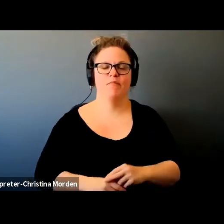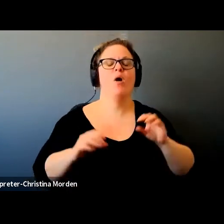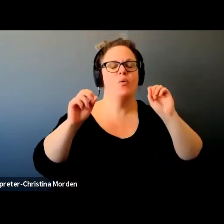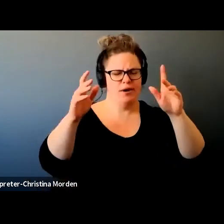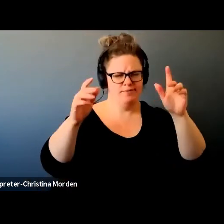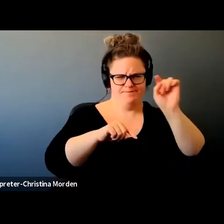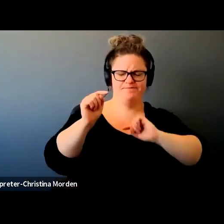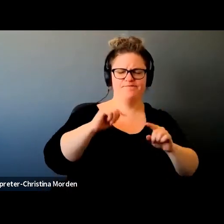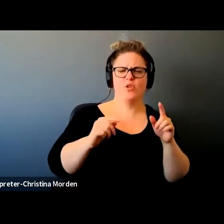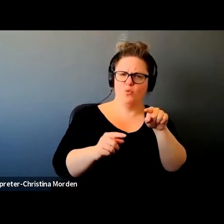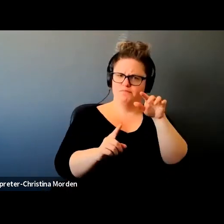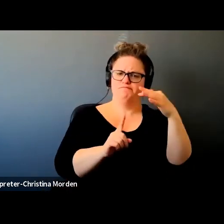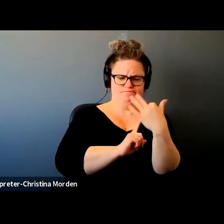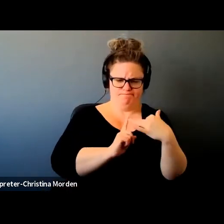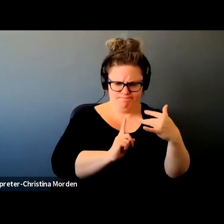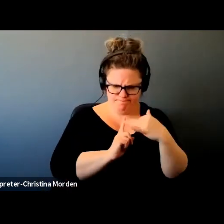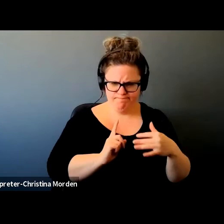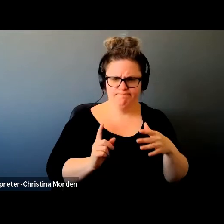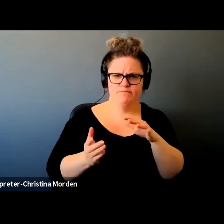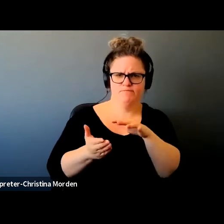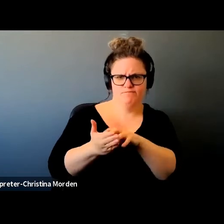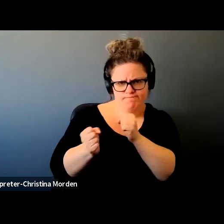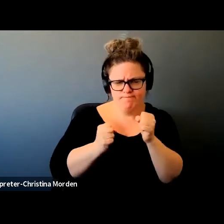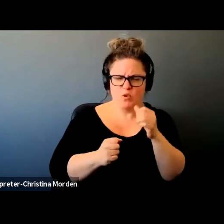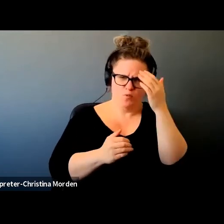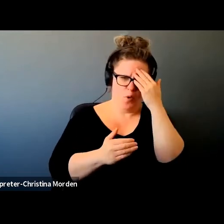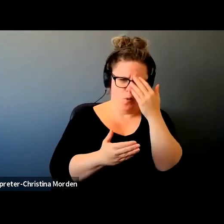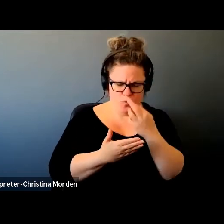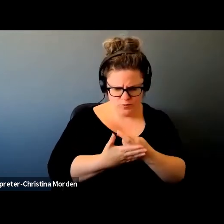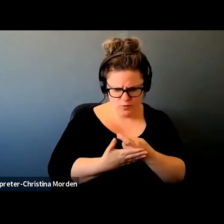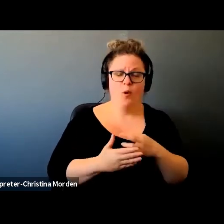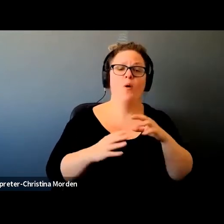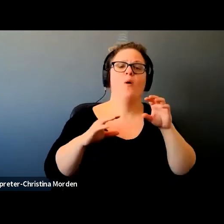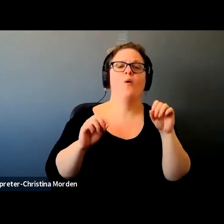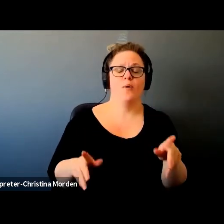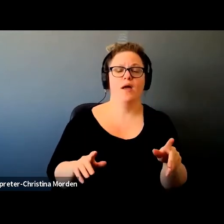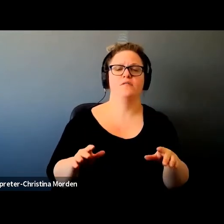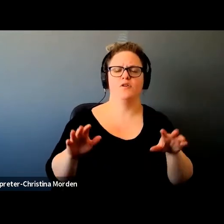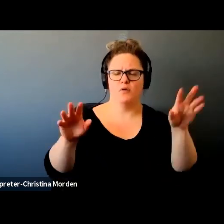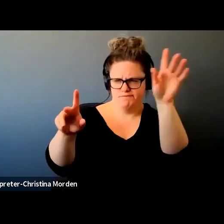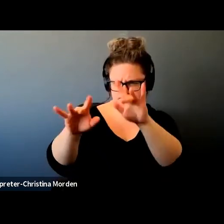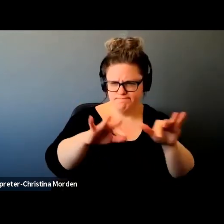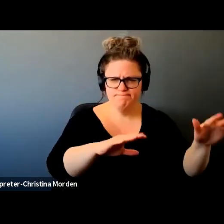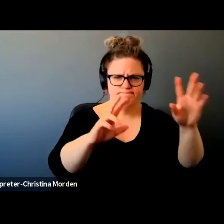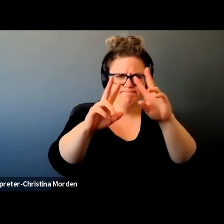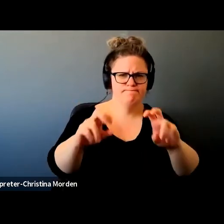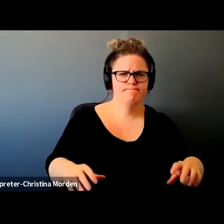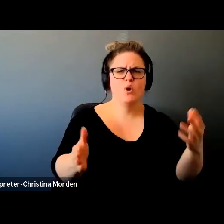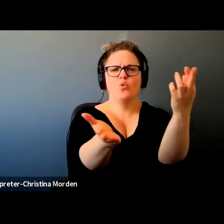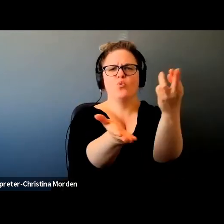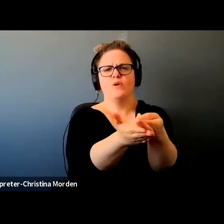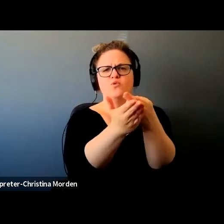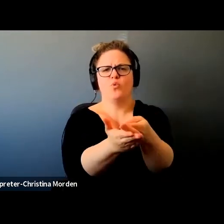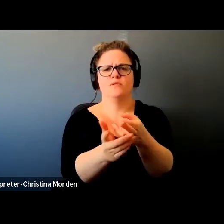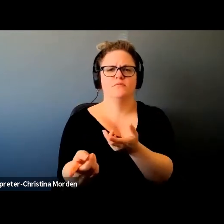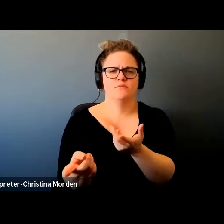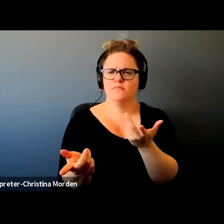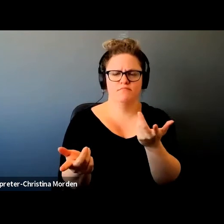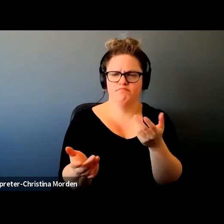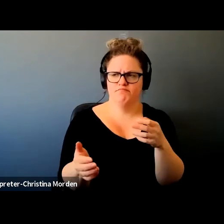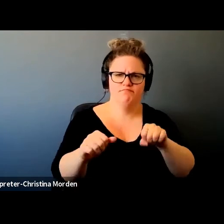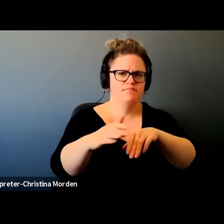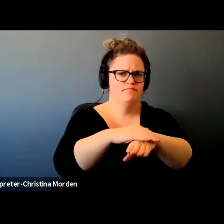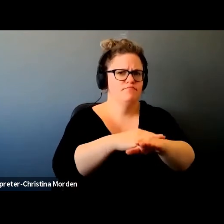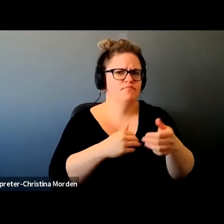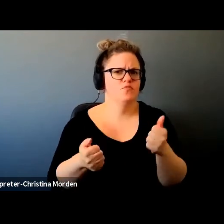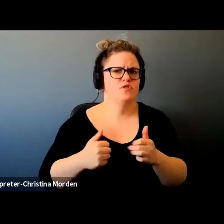do you like? You know what your internal resources are. You need to do the same thing with your external resources. And what resources do I have access to? You may